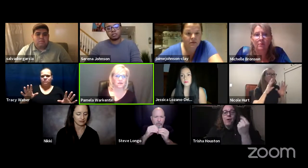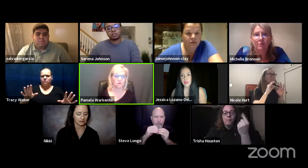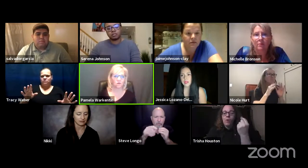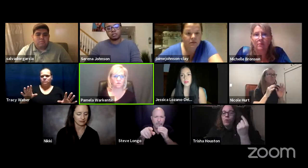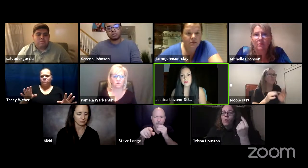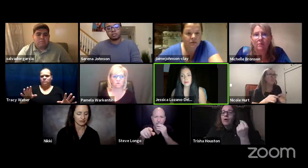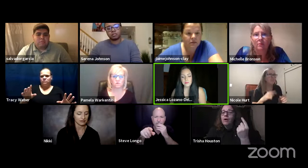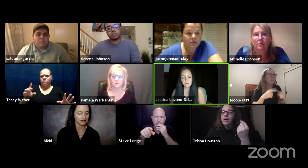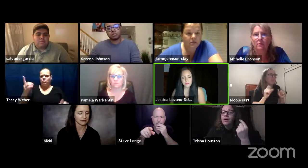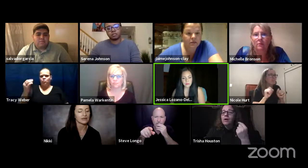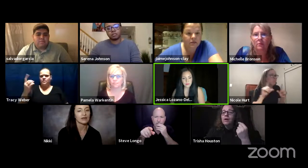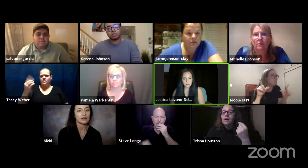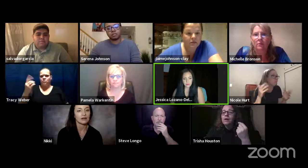Nicole? I can.